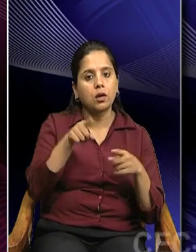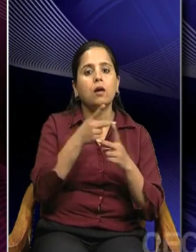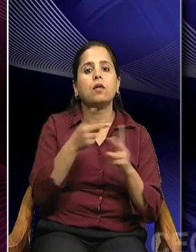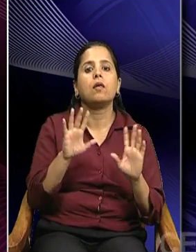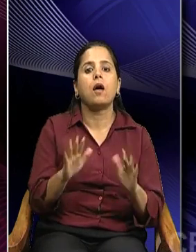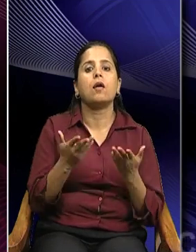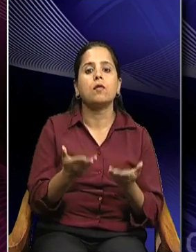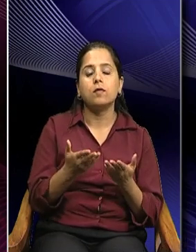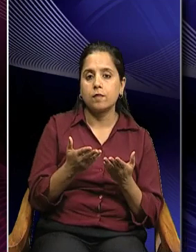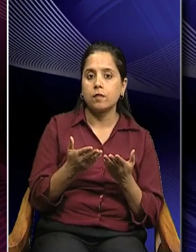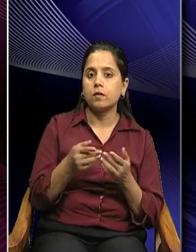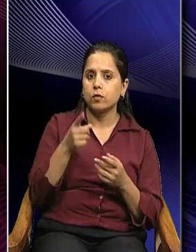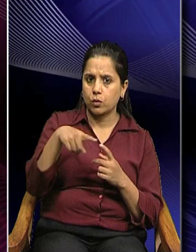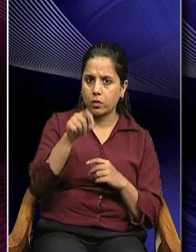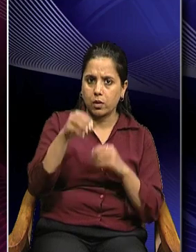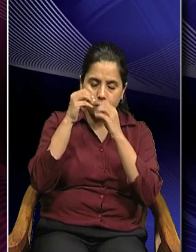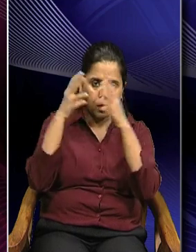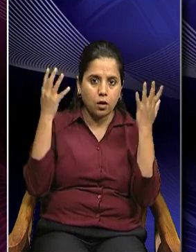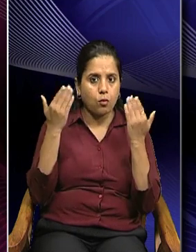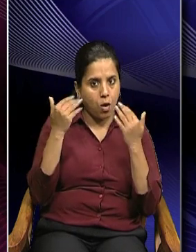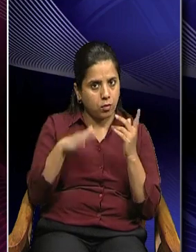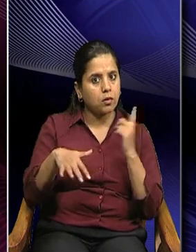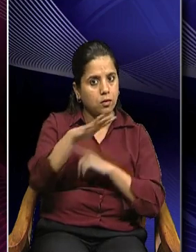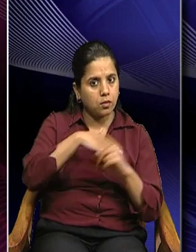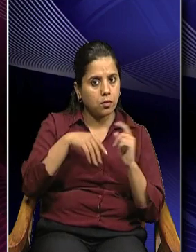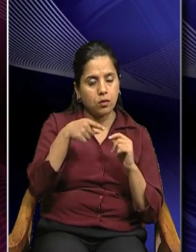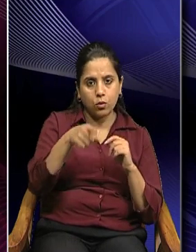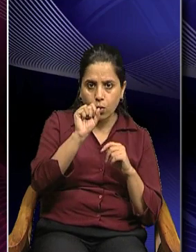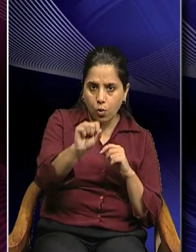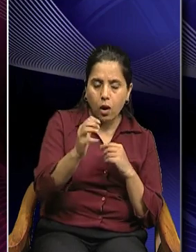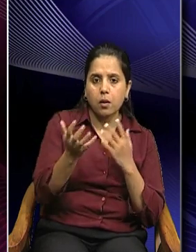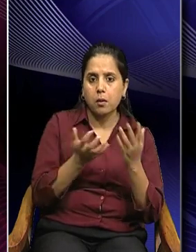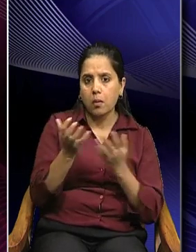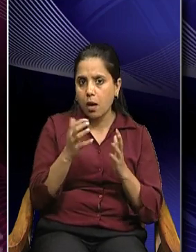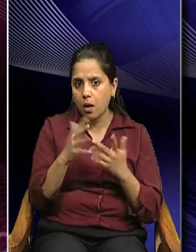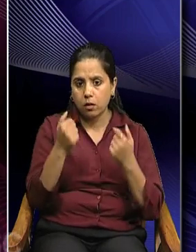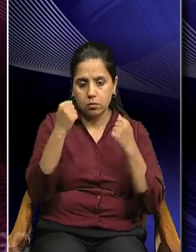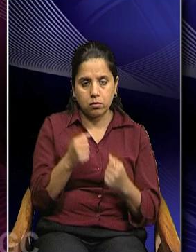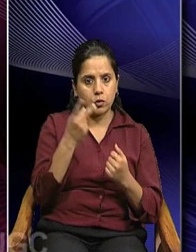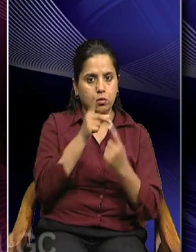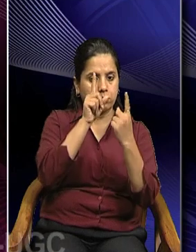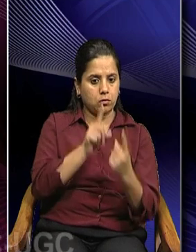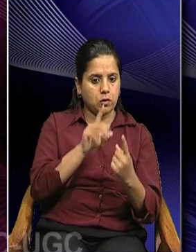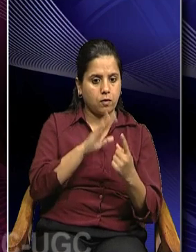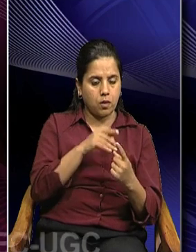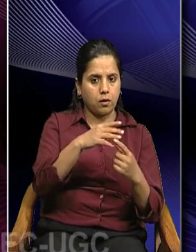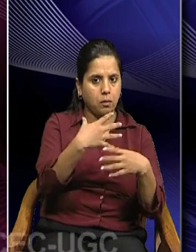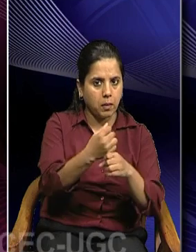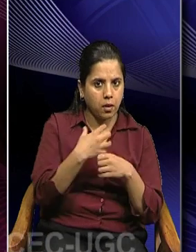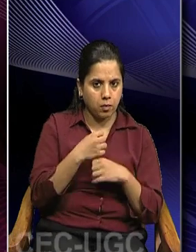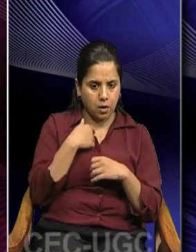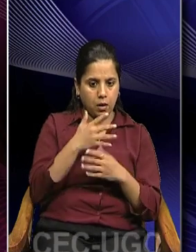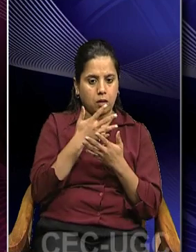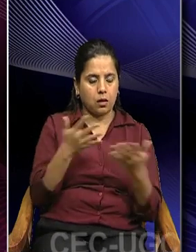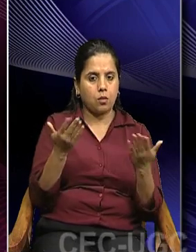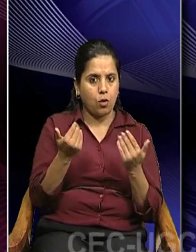requirement. Can you imagine a situation where you and your marketers, you are sitting together and co-creating a product which